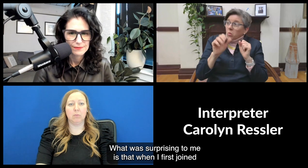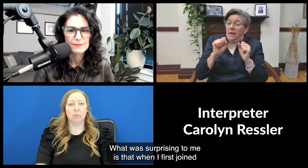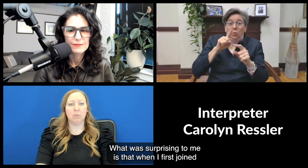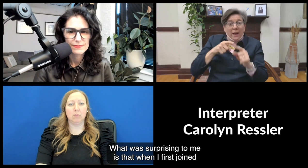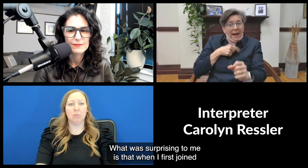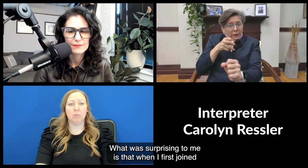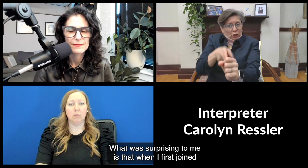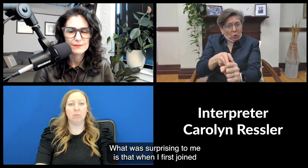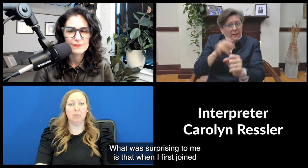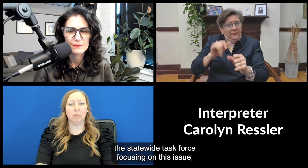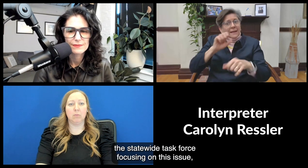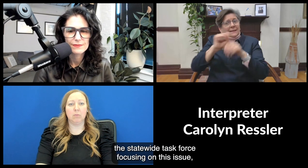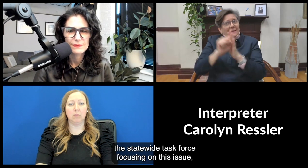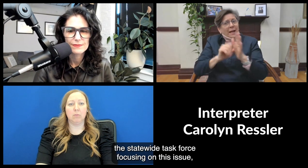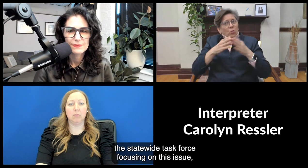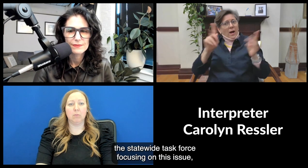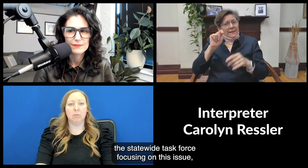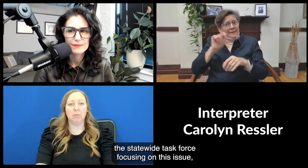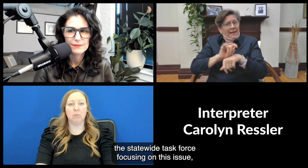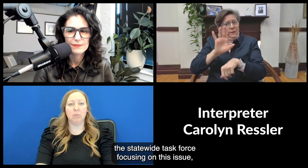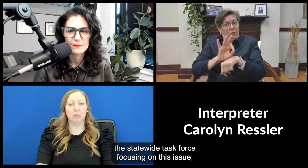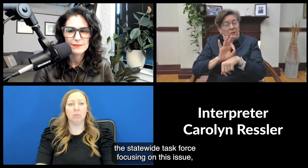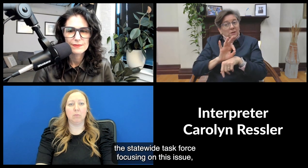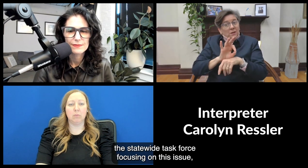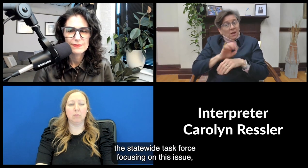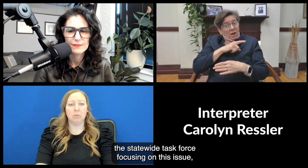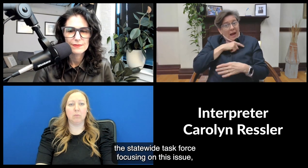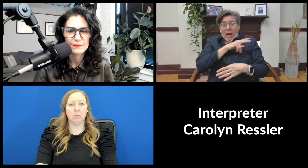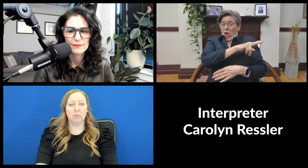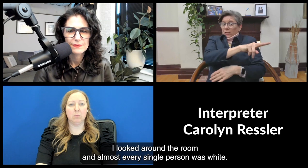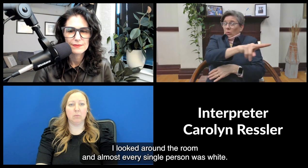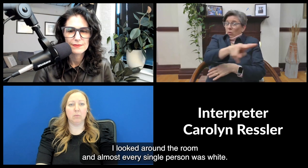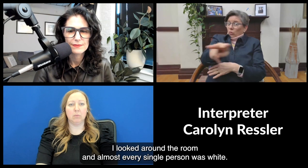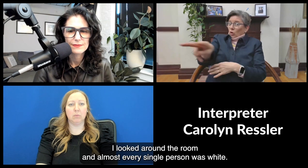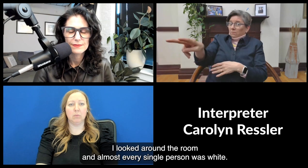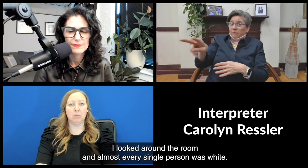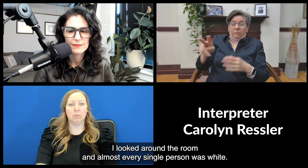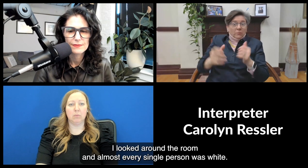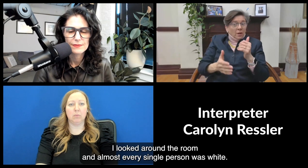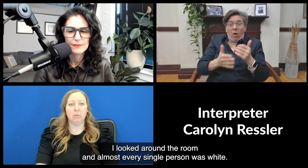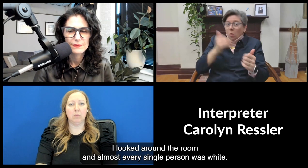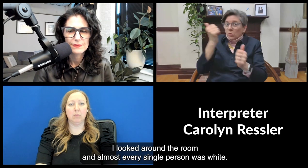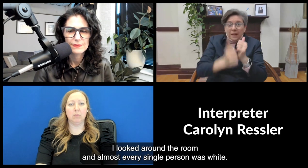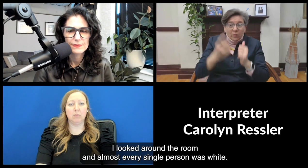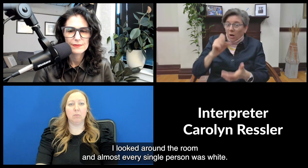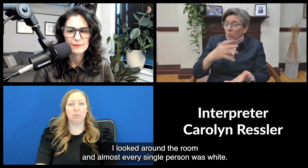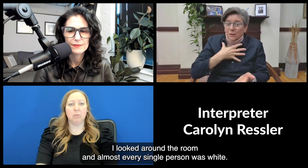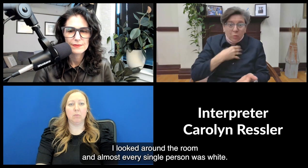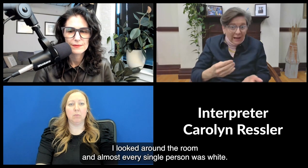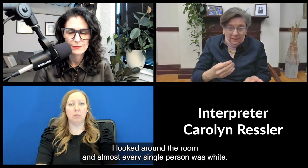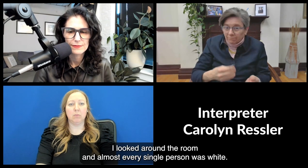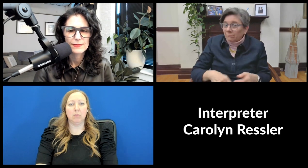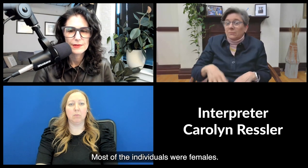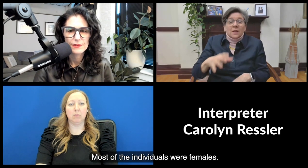of Minnesota. What was surprising to me is that when I first joined this statewide task force focusing on this issue, I looked around